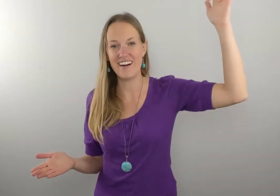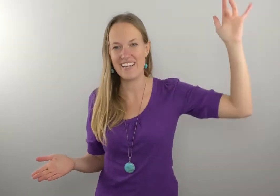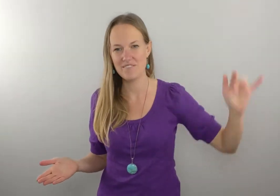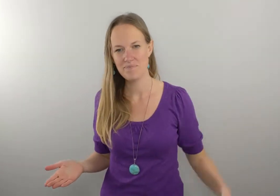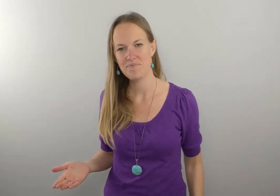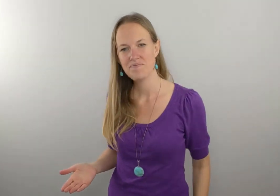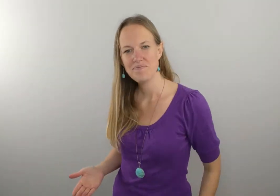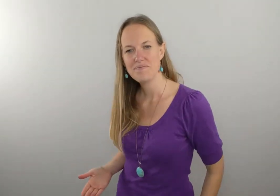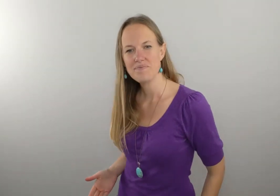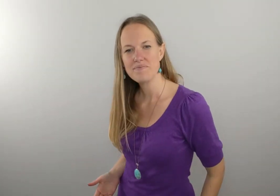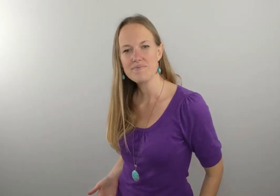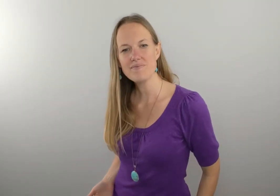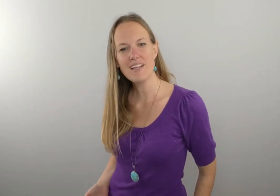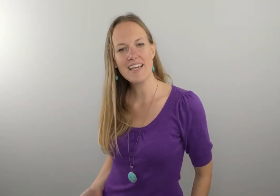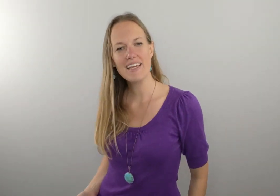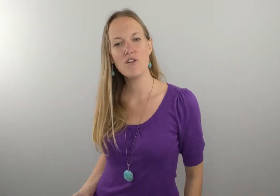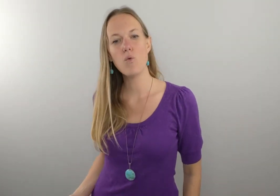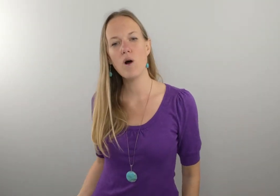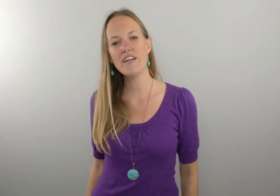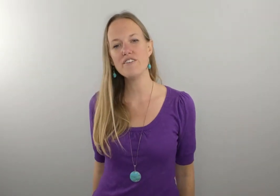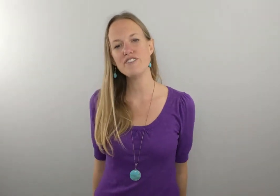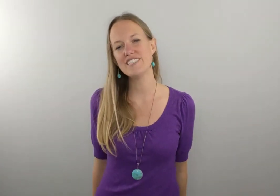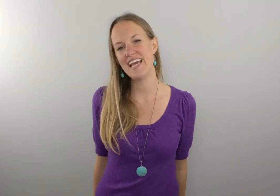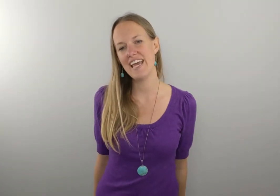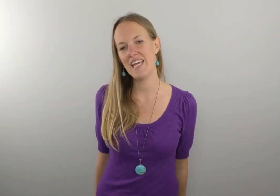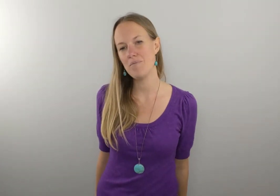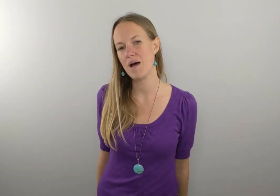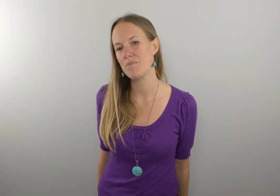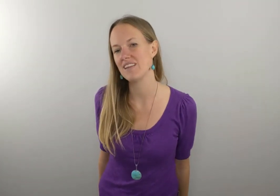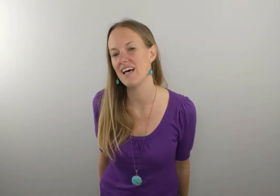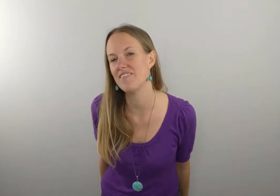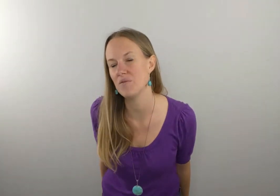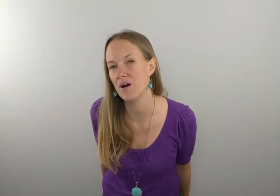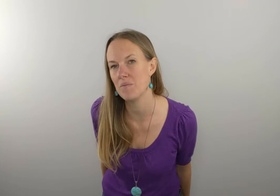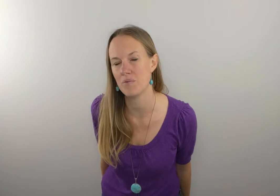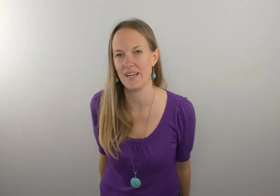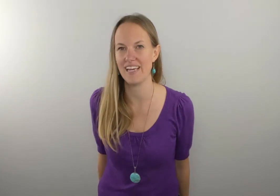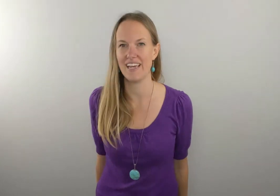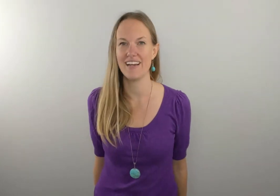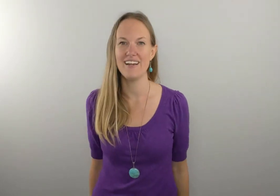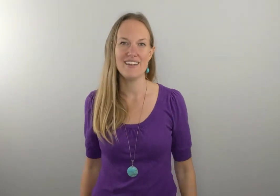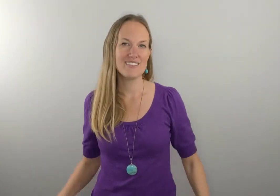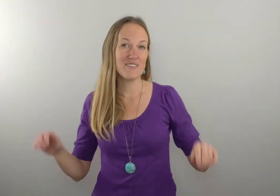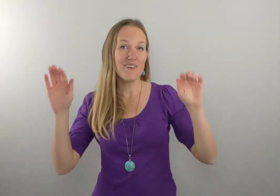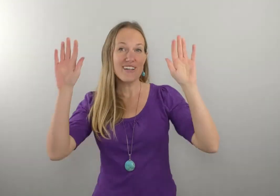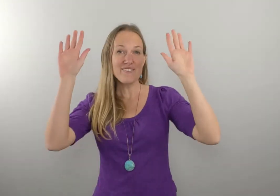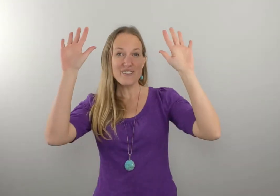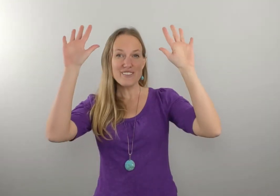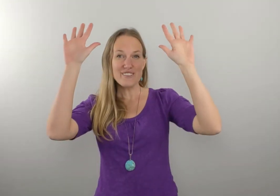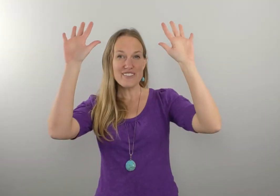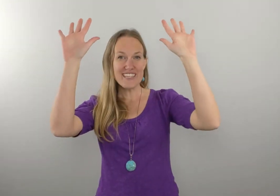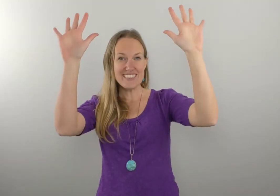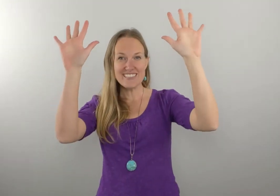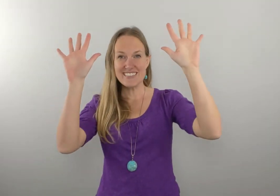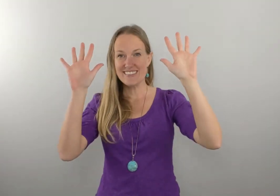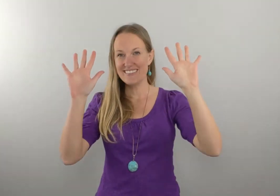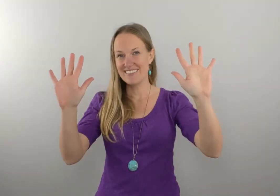glory. Okay, wonderful day, my beloved one bringing. So wonderful, so for this, it's just